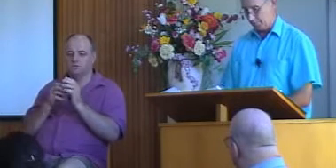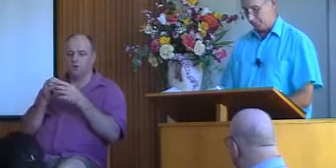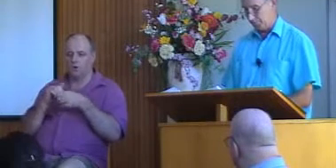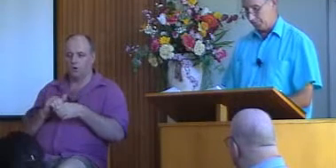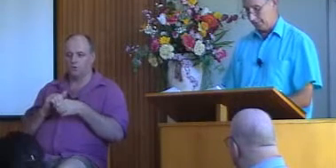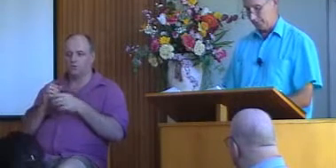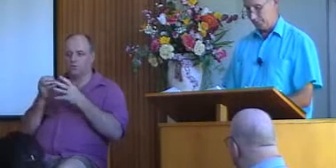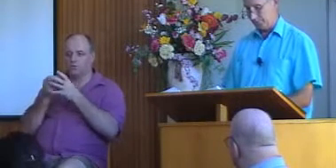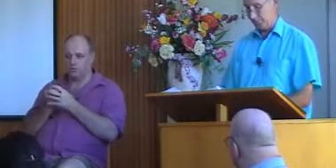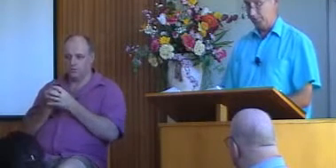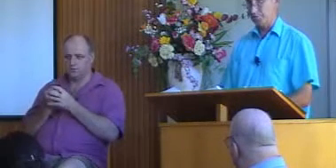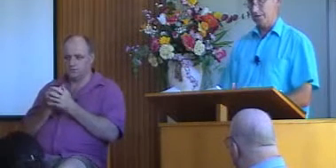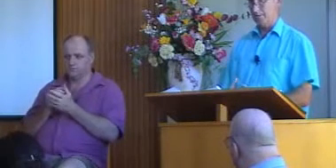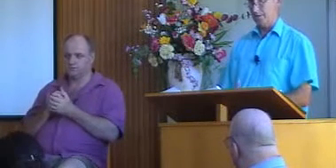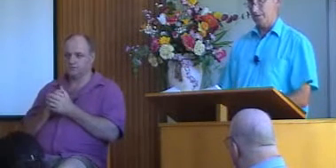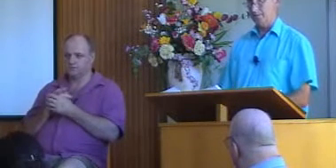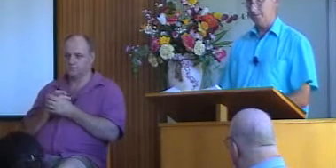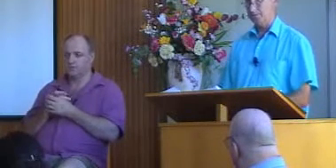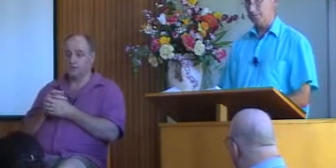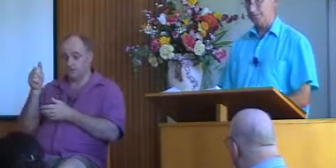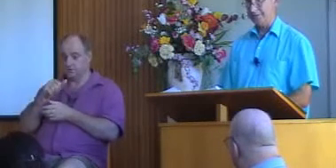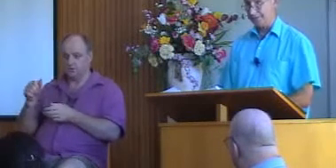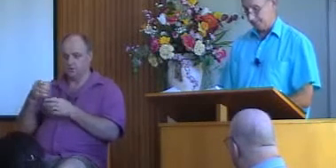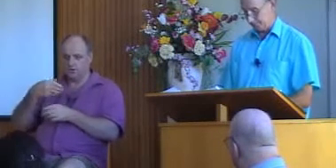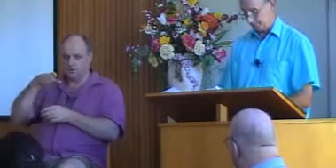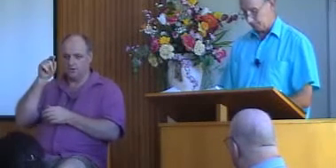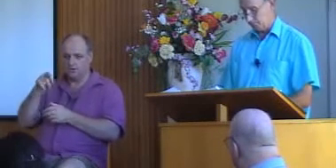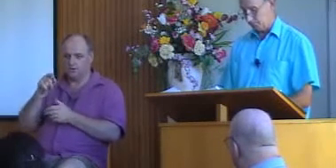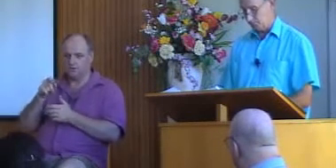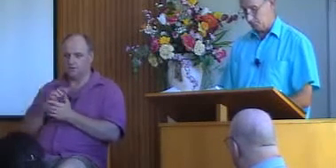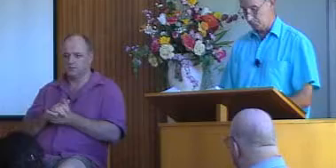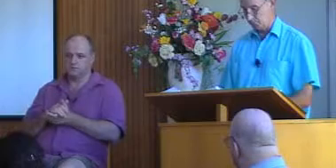I think we were the first to go to his group. We still go there now, some years